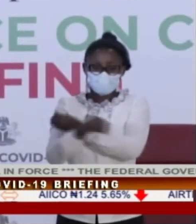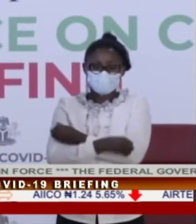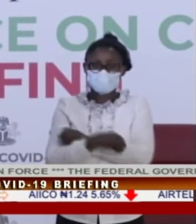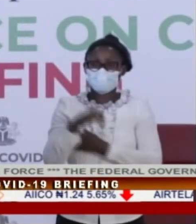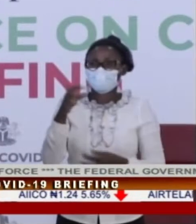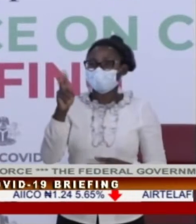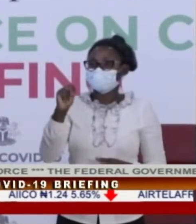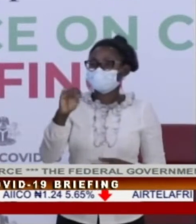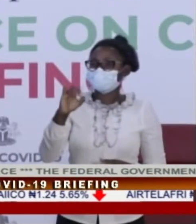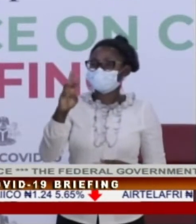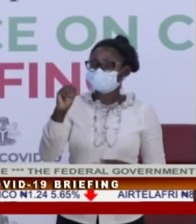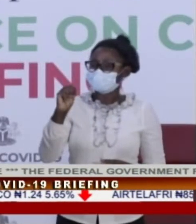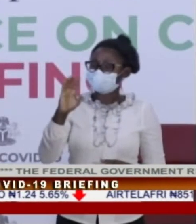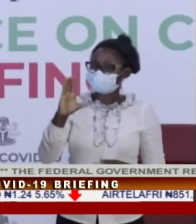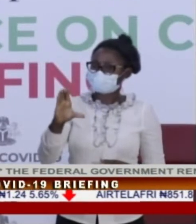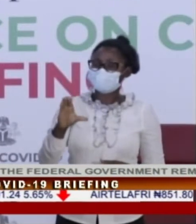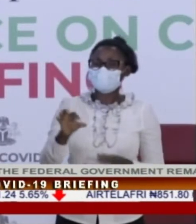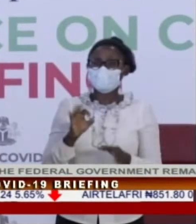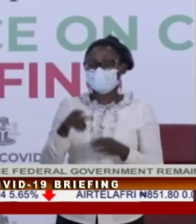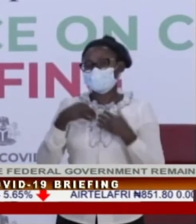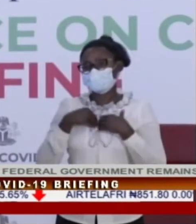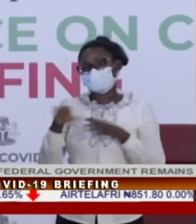such numbers.